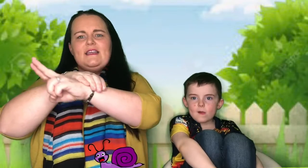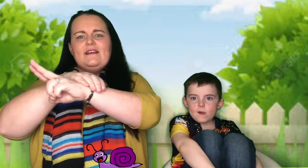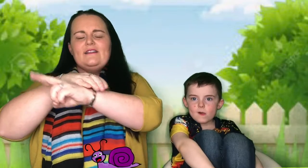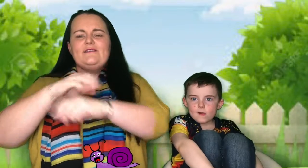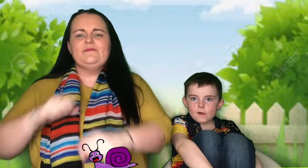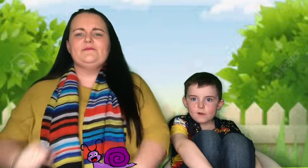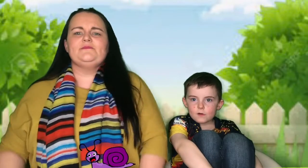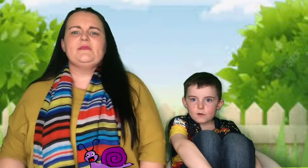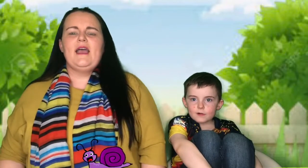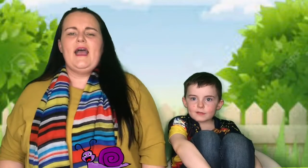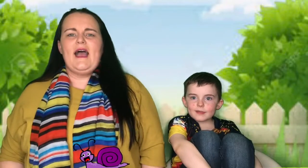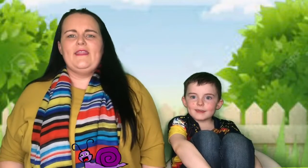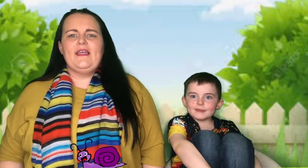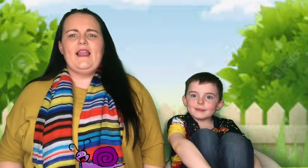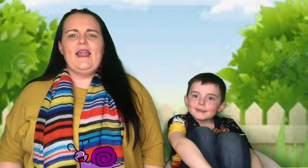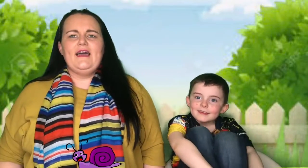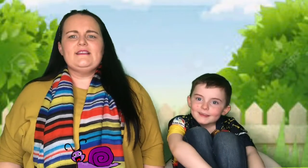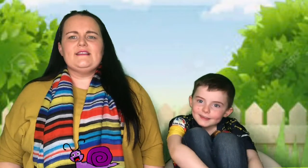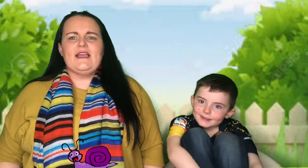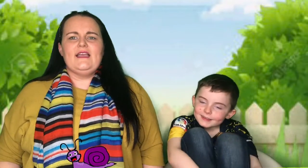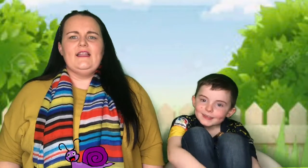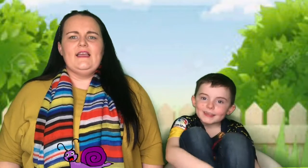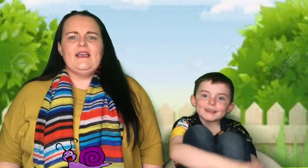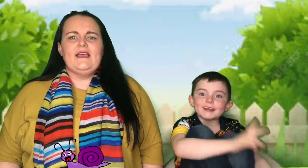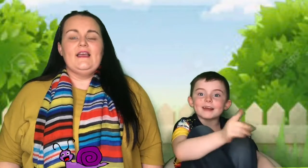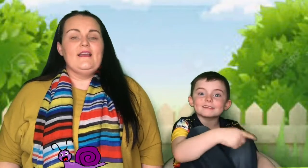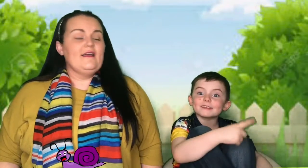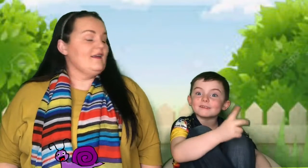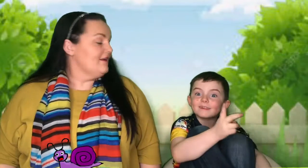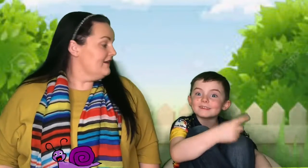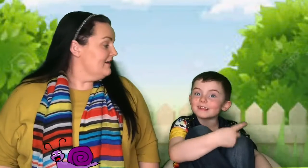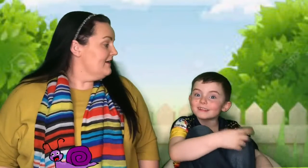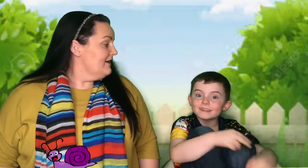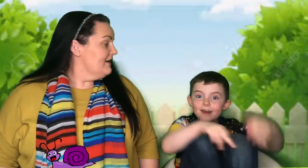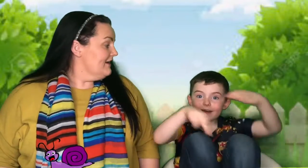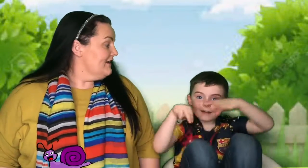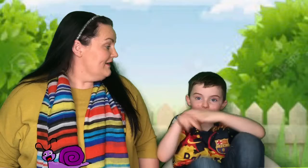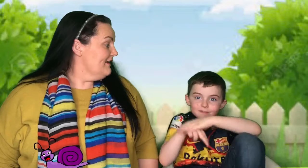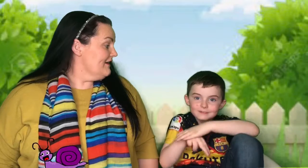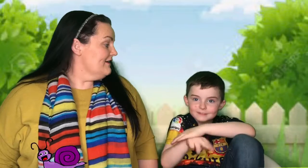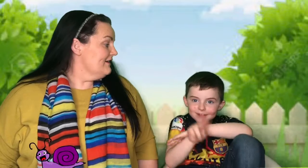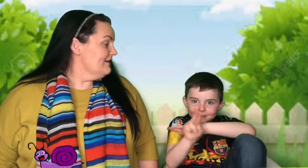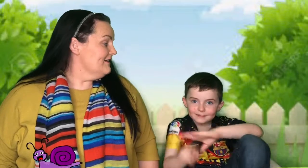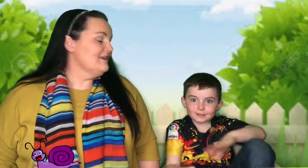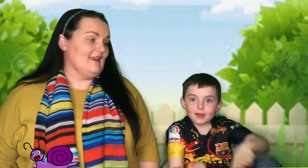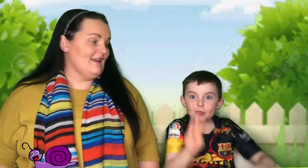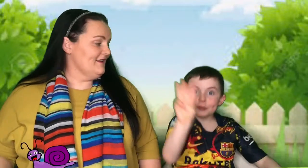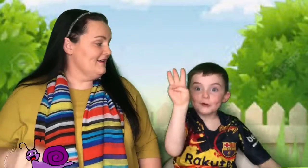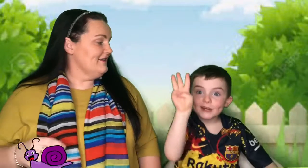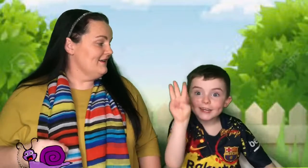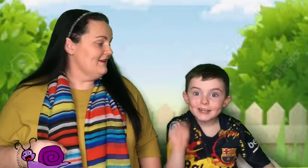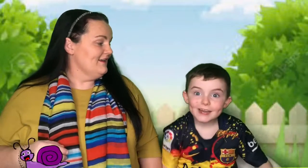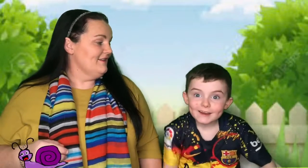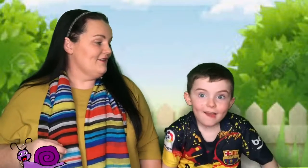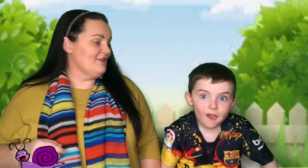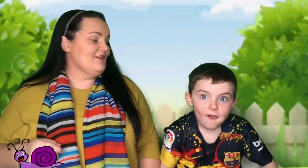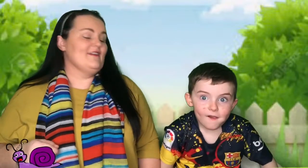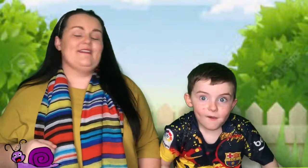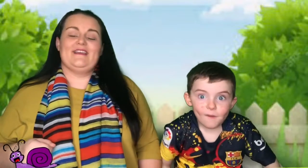Snail. Like, and the last sign. Kane has his first thing, the snail. Kane three. Kane